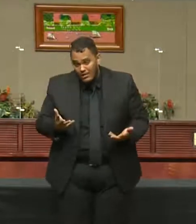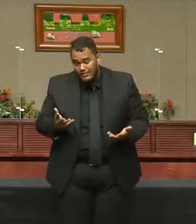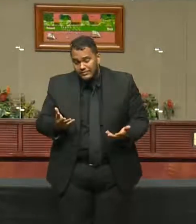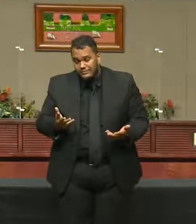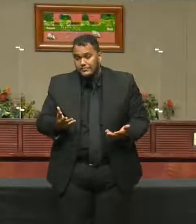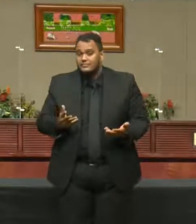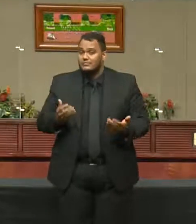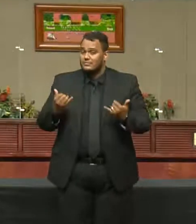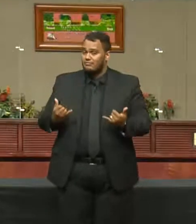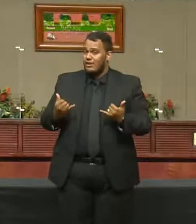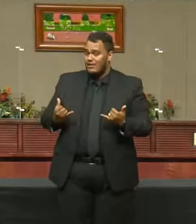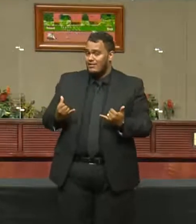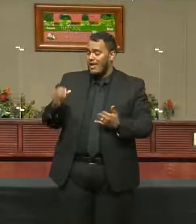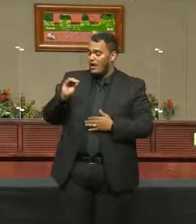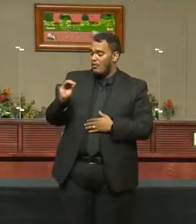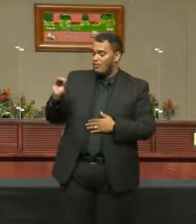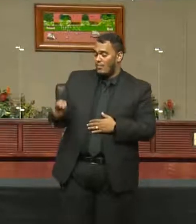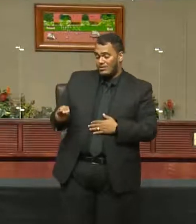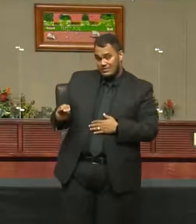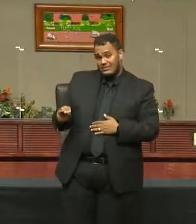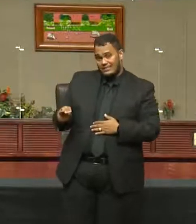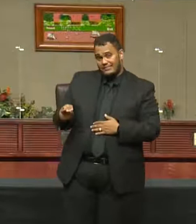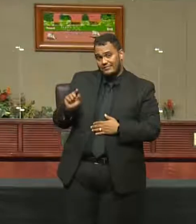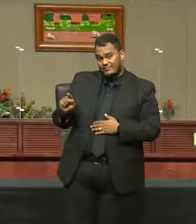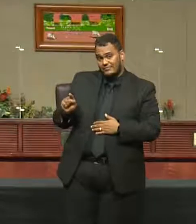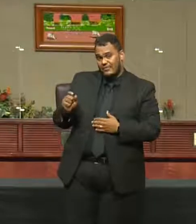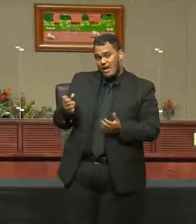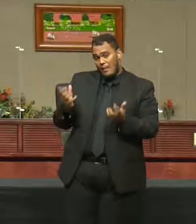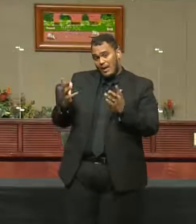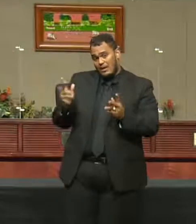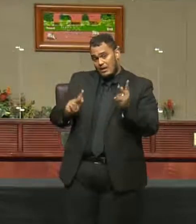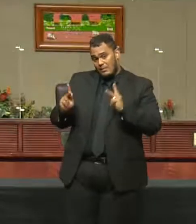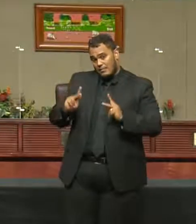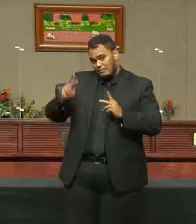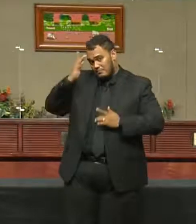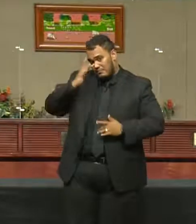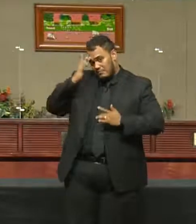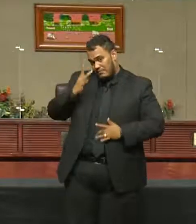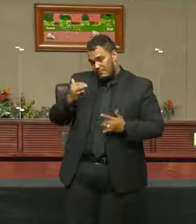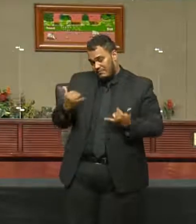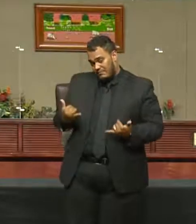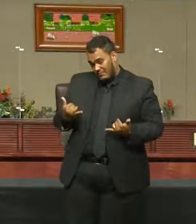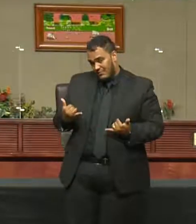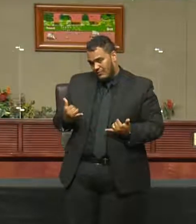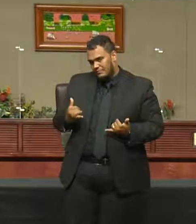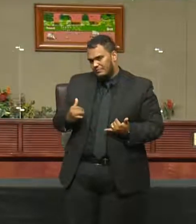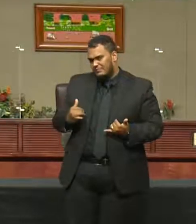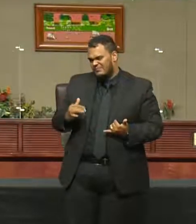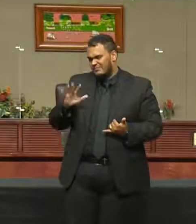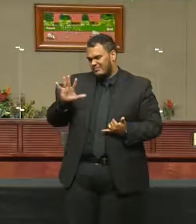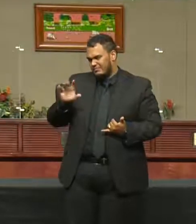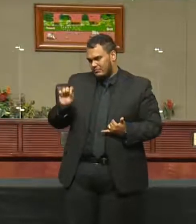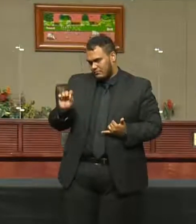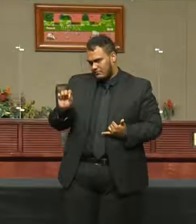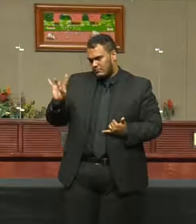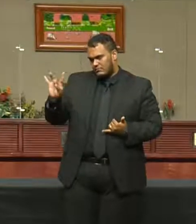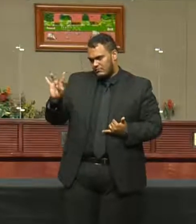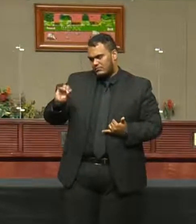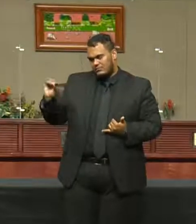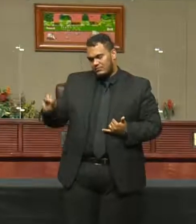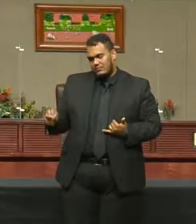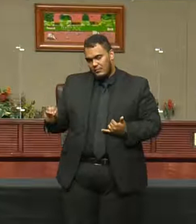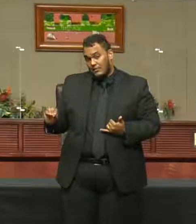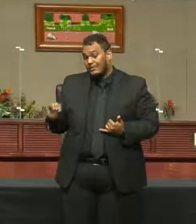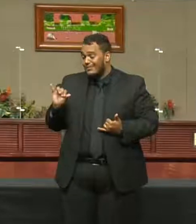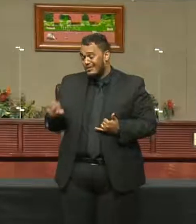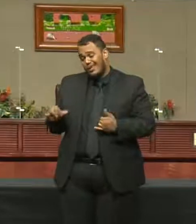I think Dr. Pino indicated the 14-day average was 5.8%, but that has been increasing. Now, he